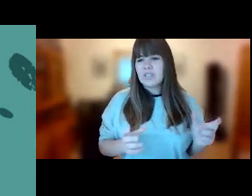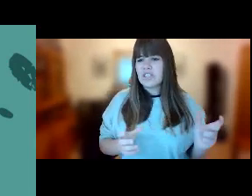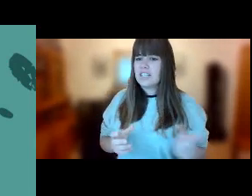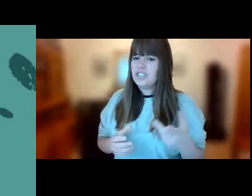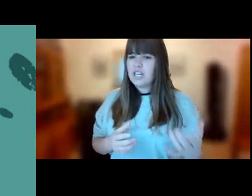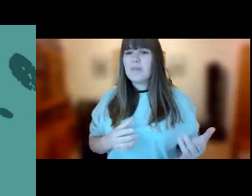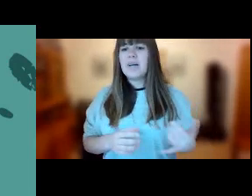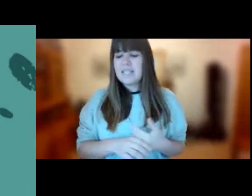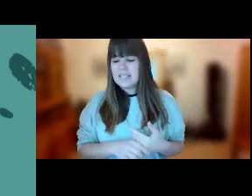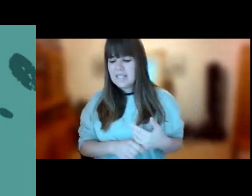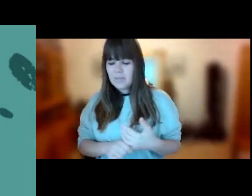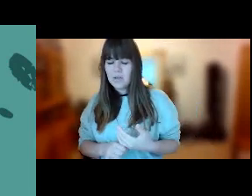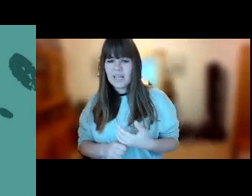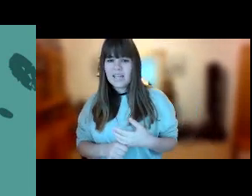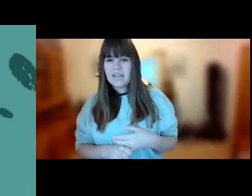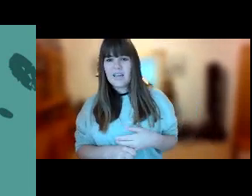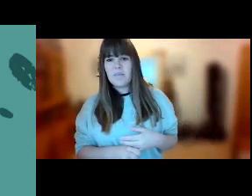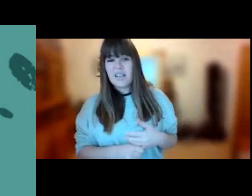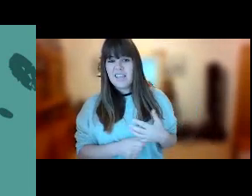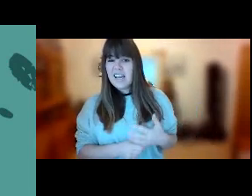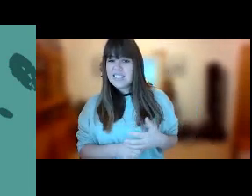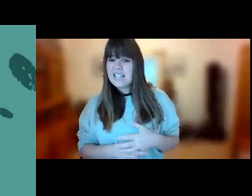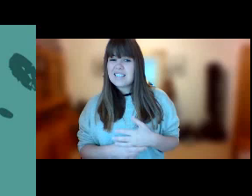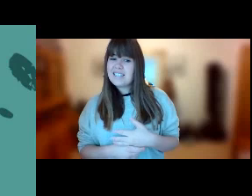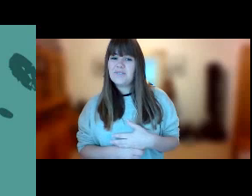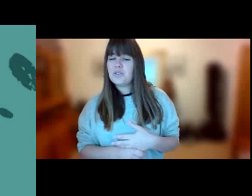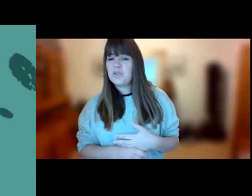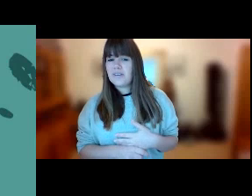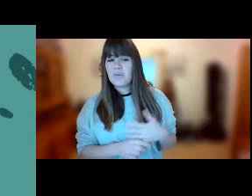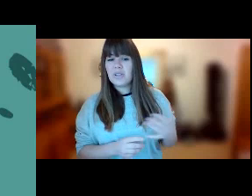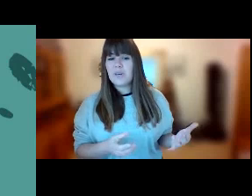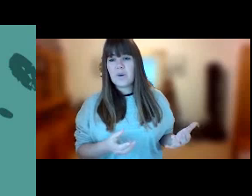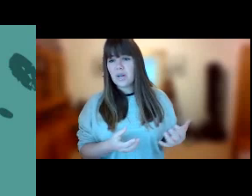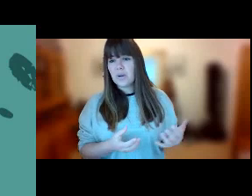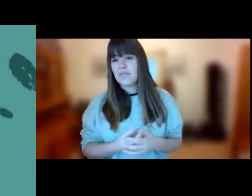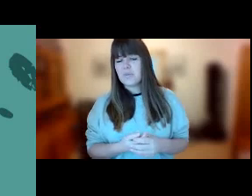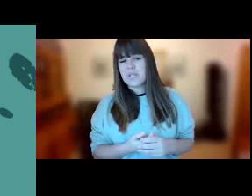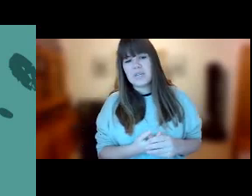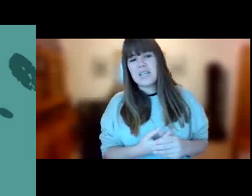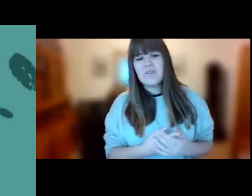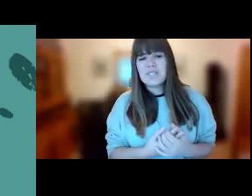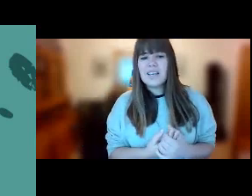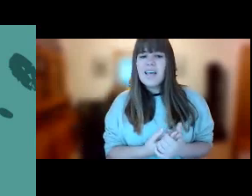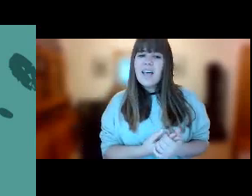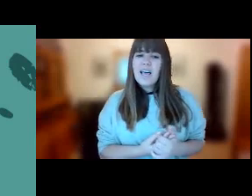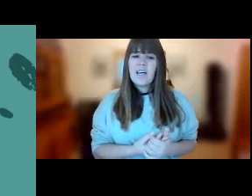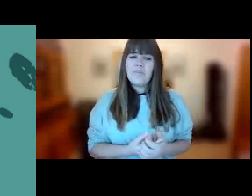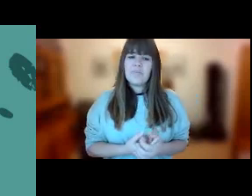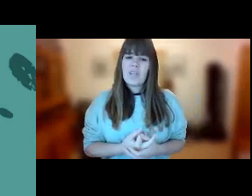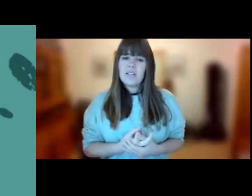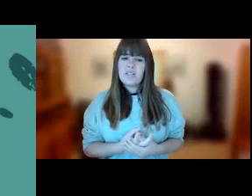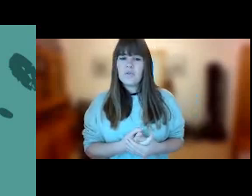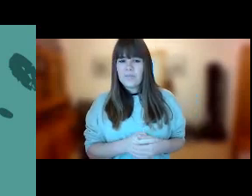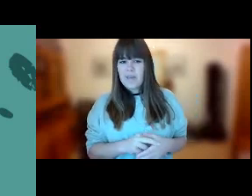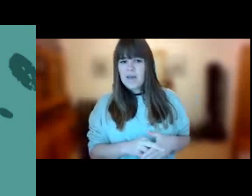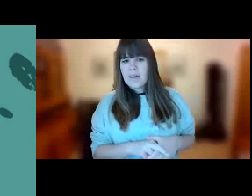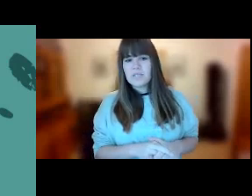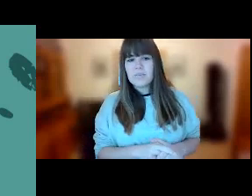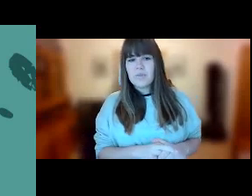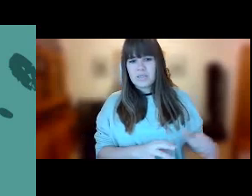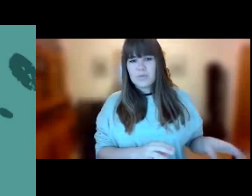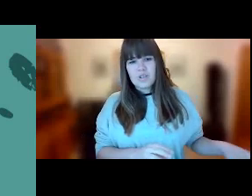how language can actually shape identity, belonging, and the access for everyone that we work with, but also ourselves. Talk a